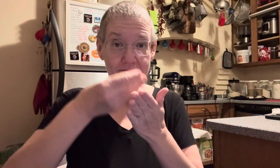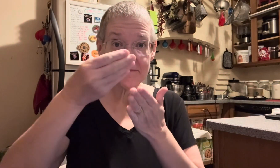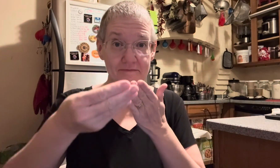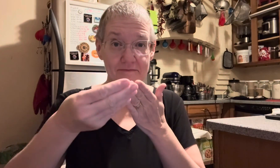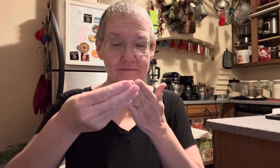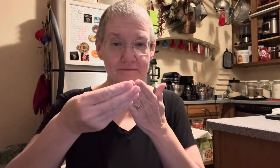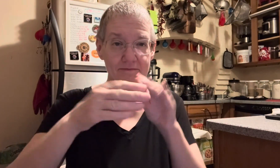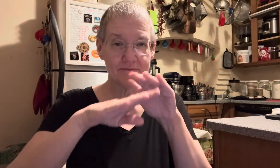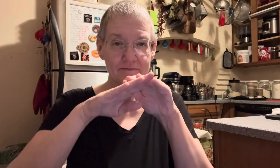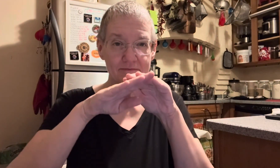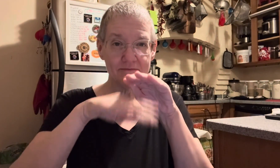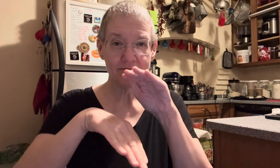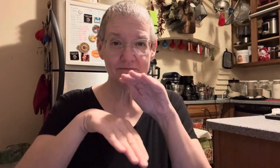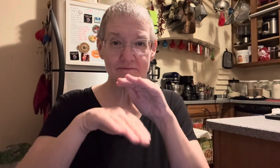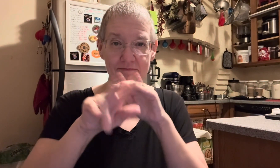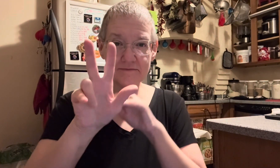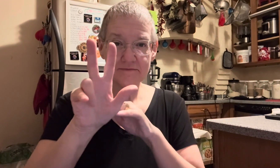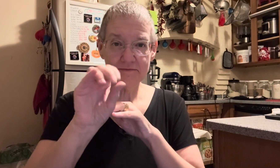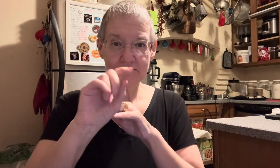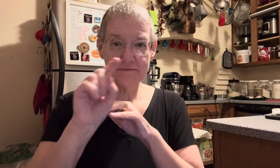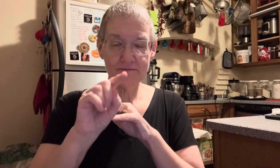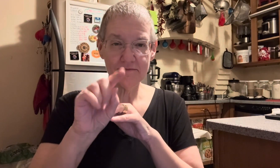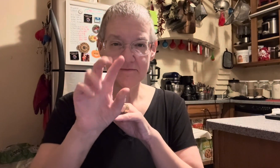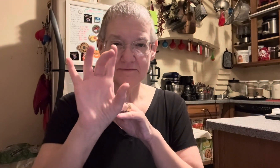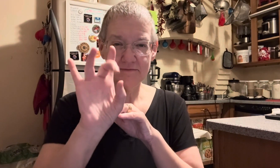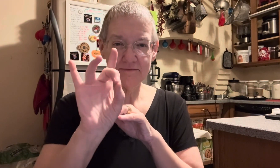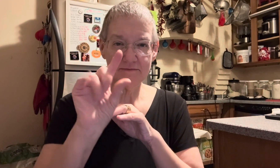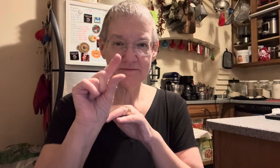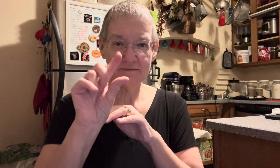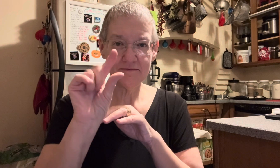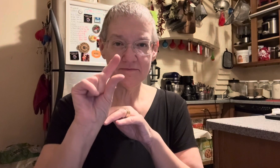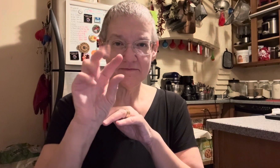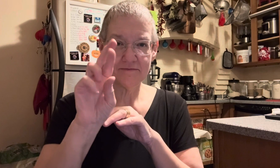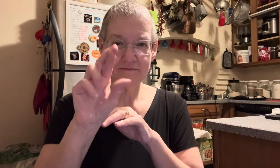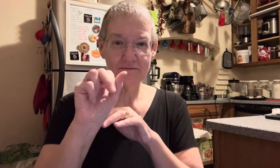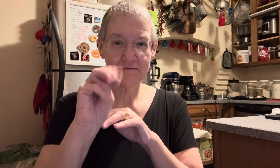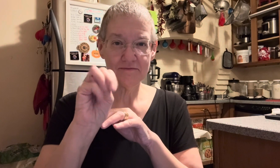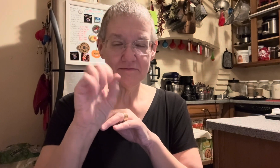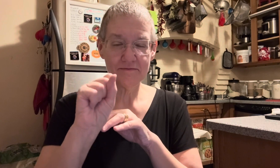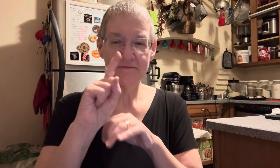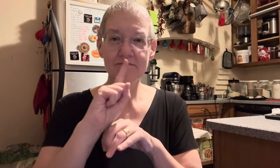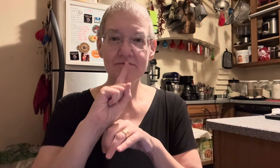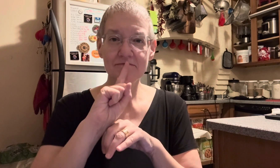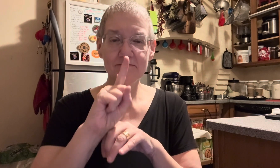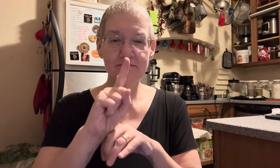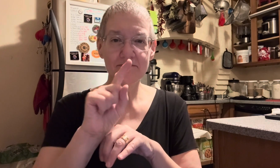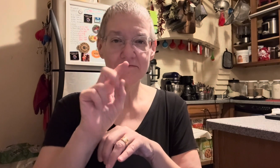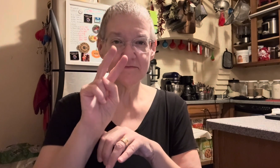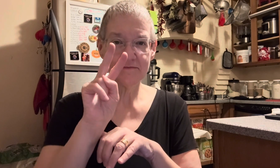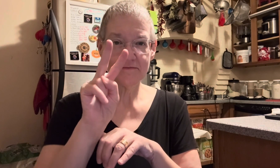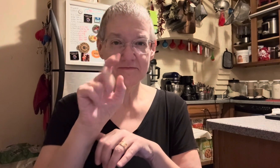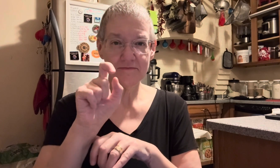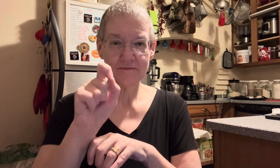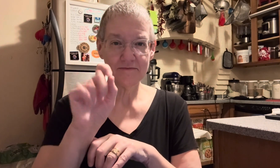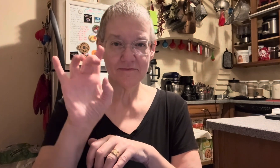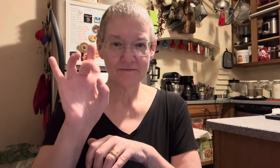So the store-bought Italian sausage, one link is less than 3 ounces, is 3 grams of net carbs.